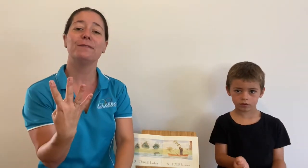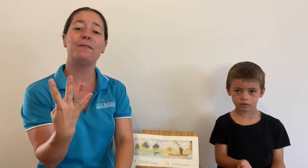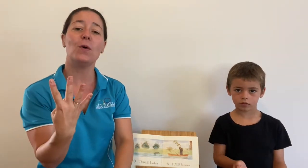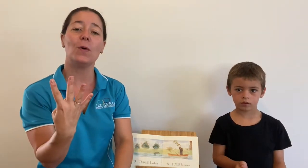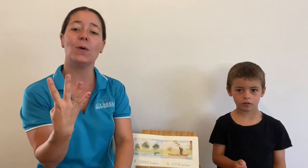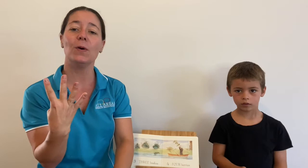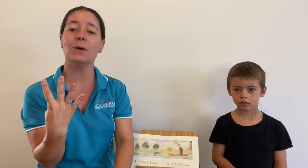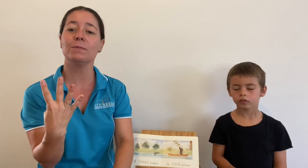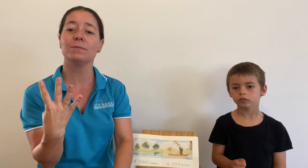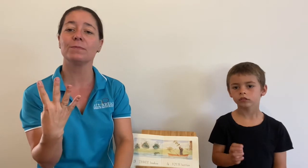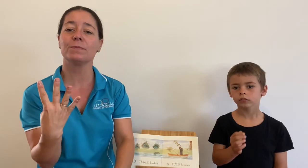4,